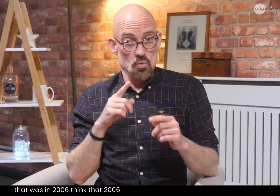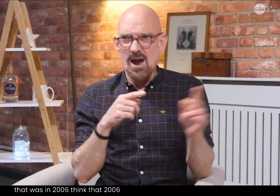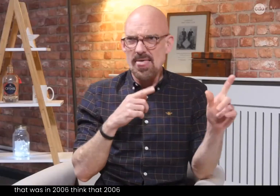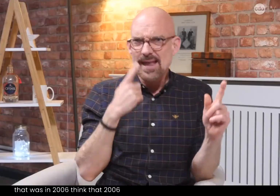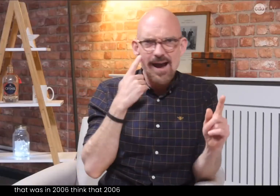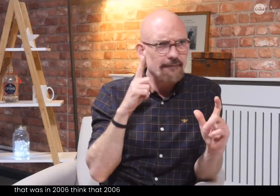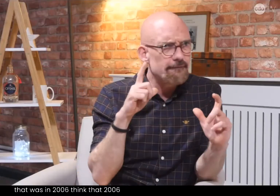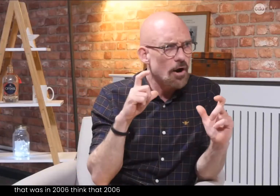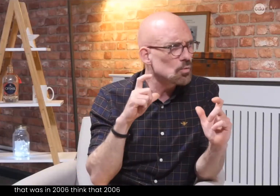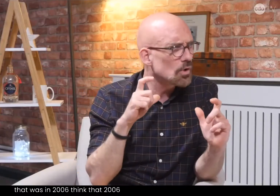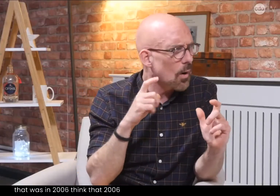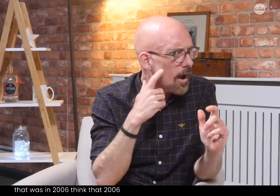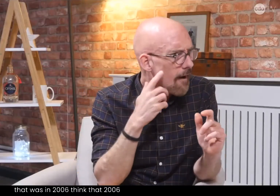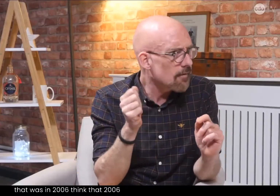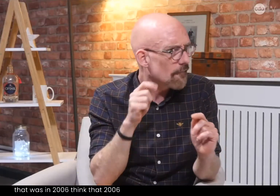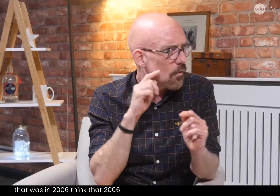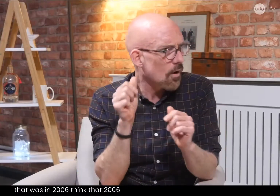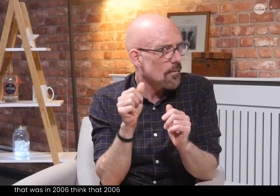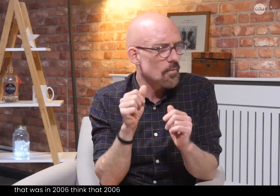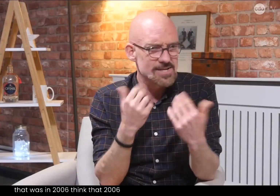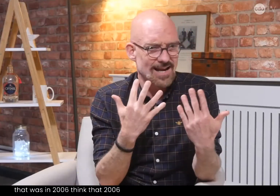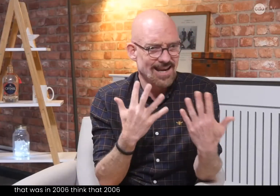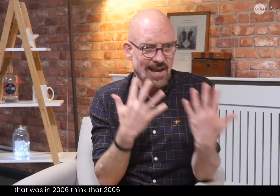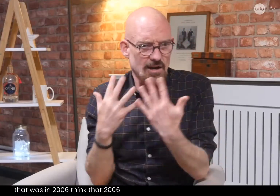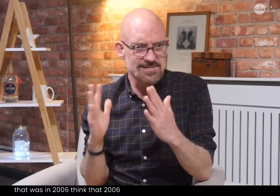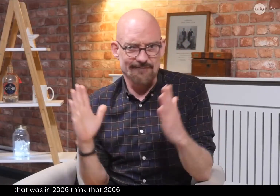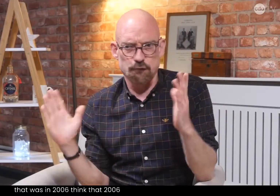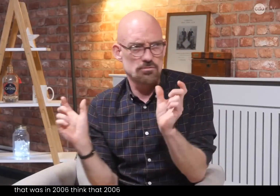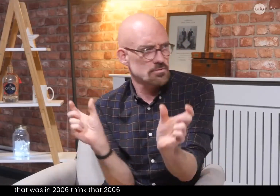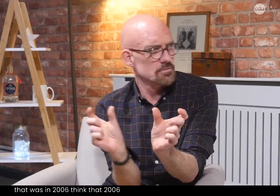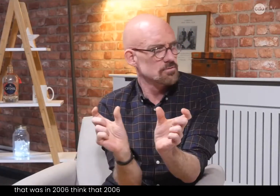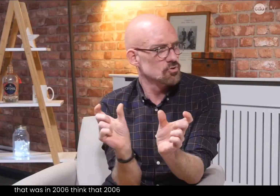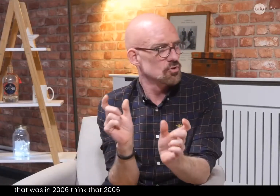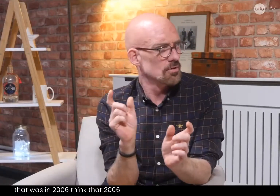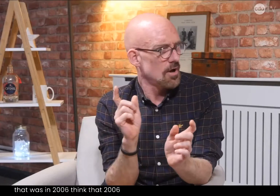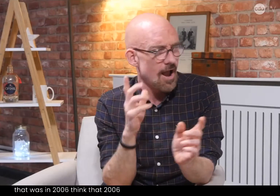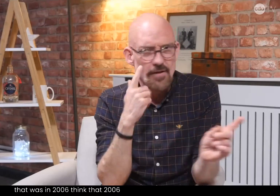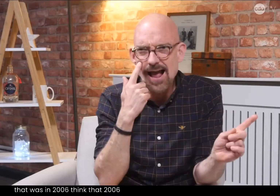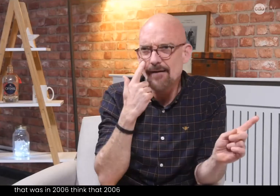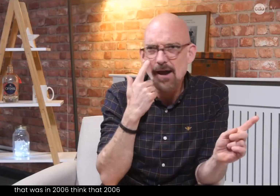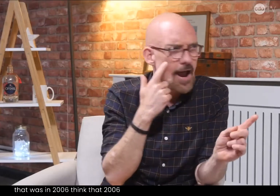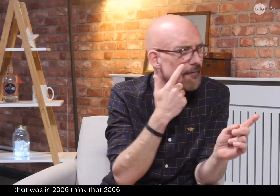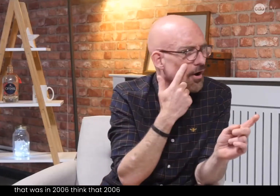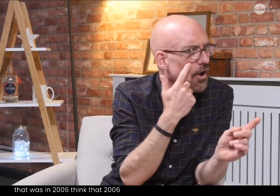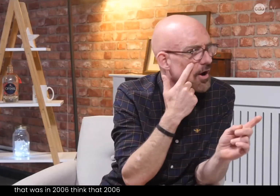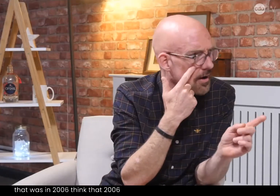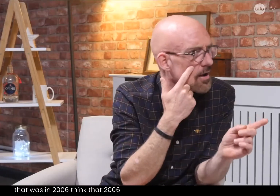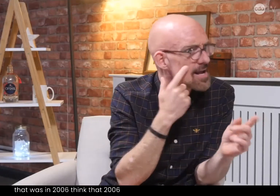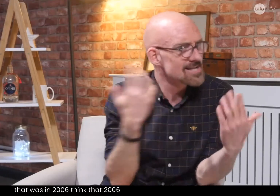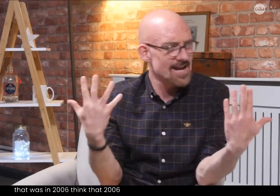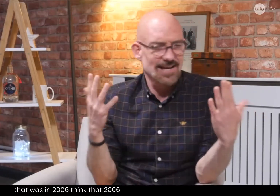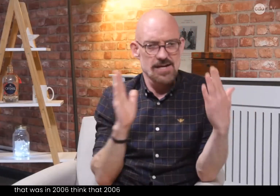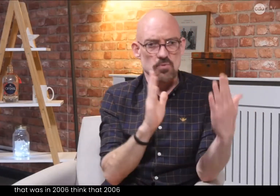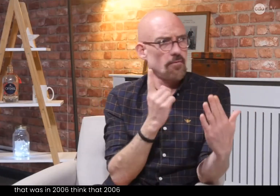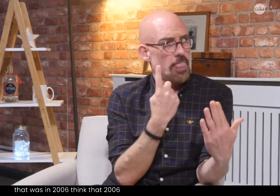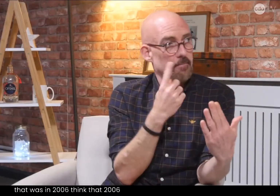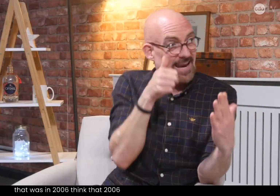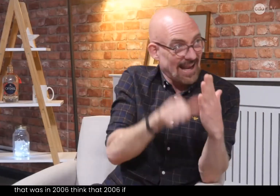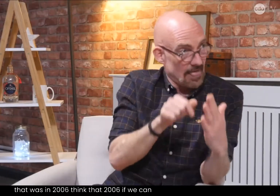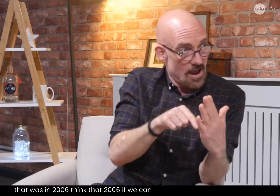so quite a while ago. I think we've got a photo of that, haven't we? A 10-year difference. If we can have a look at those photos and